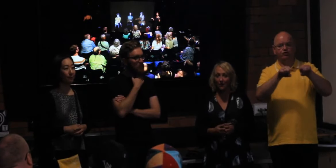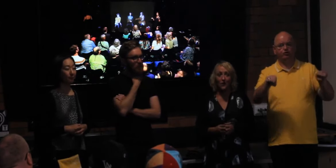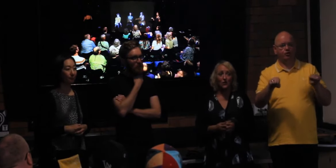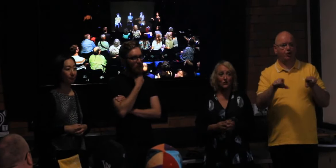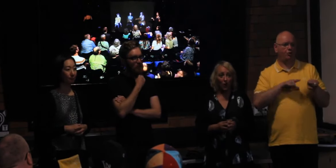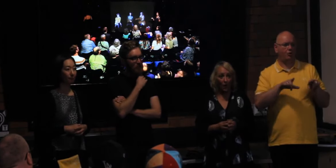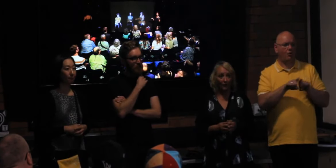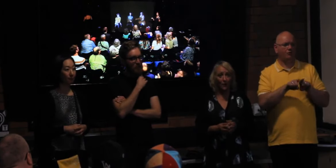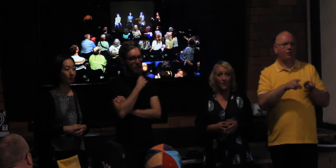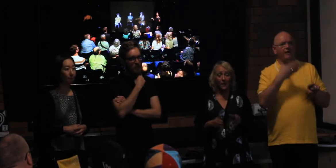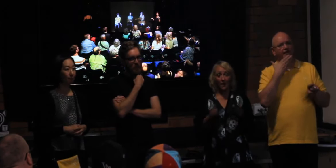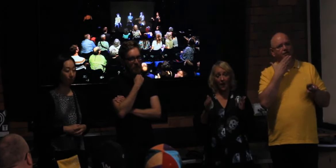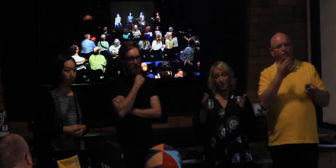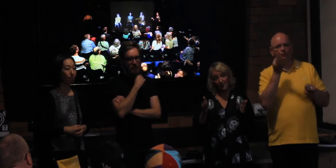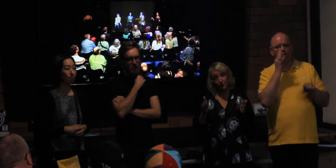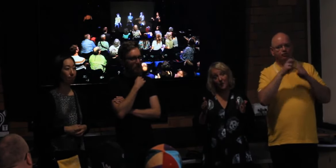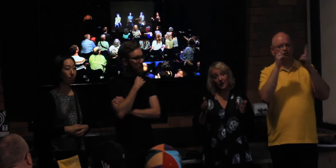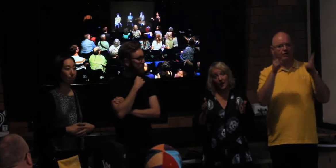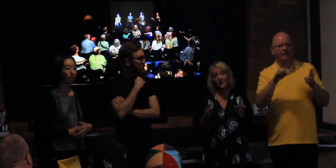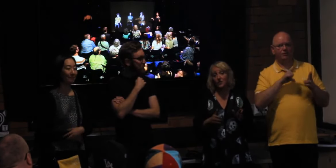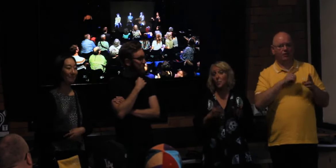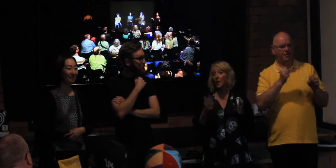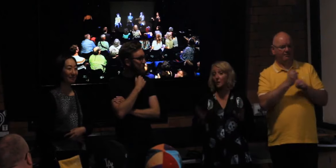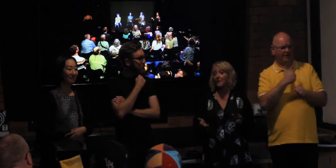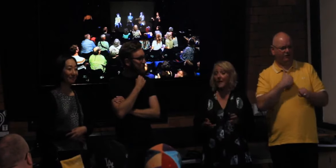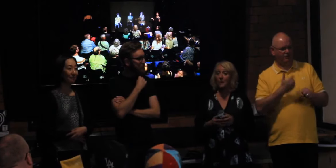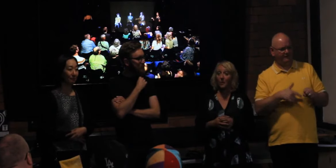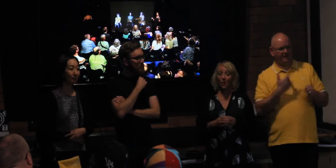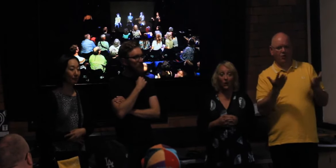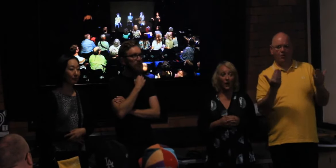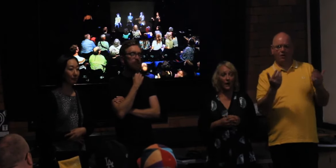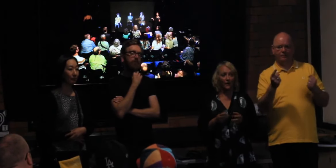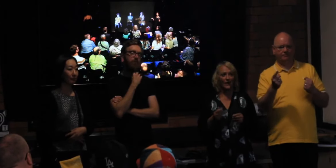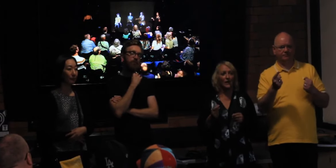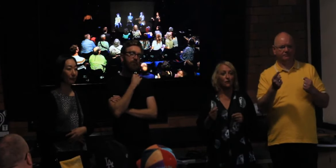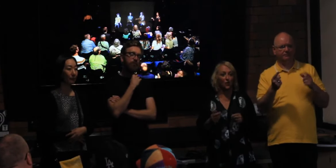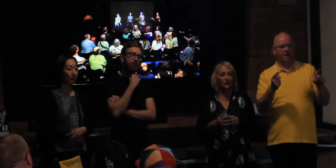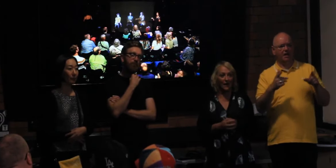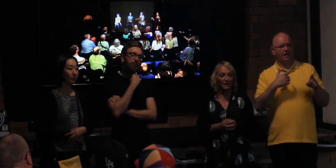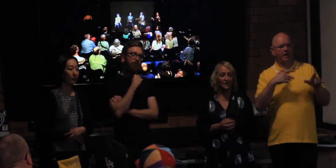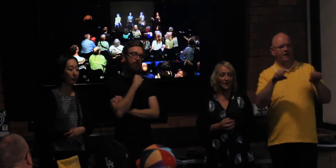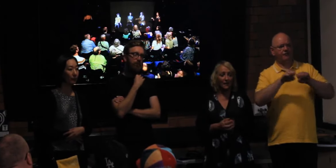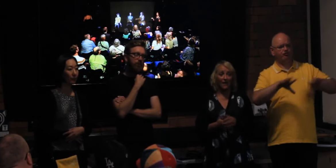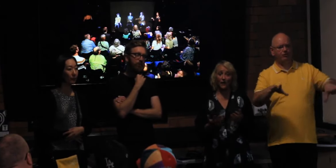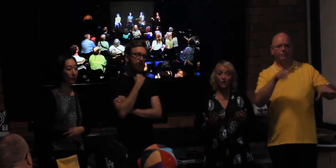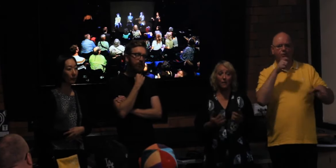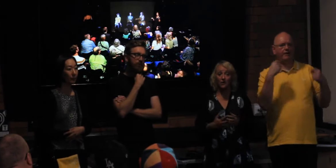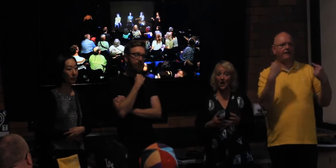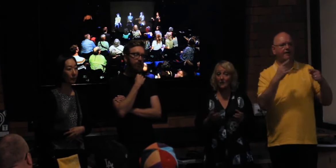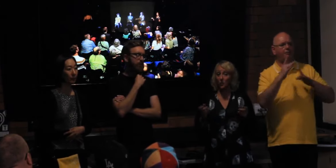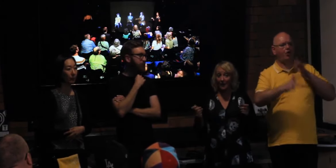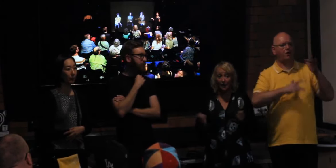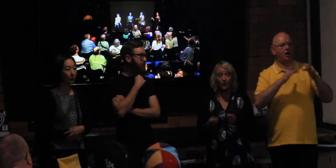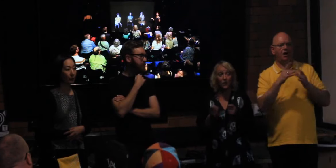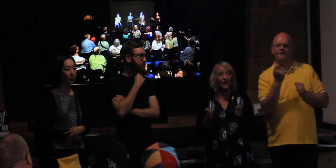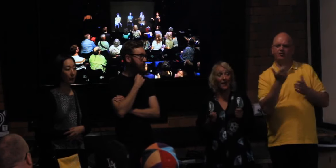feel so welcome. This film of the live stream will be available online, I think, in a few days. Thank you very much,